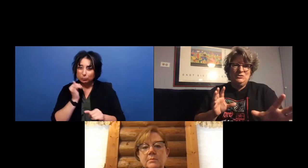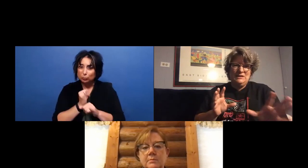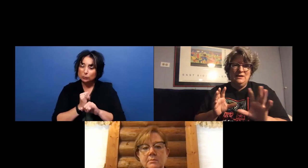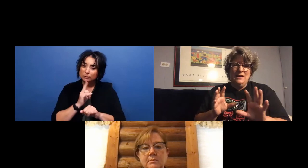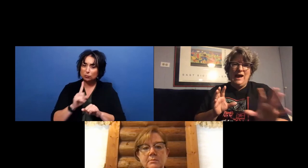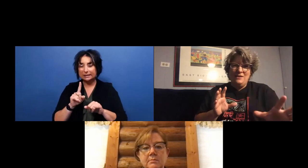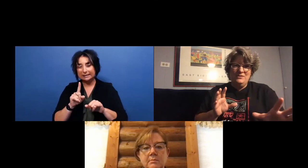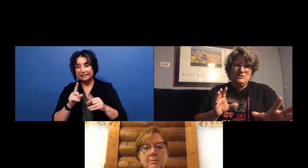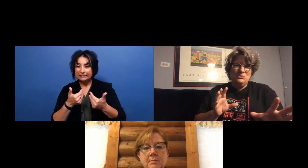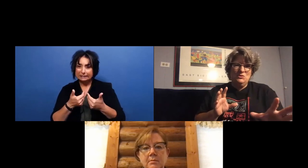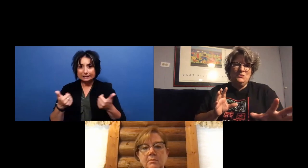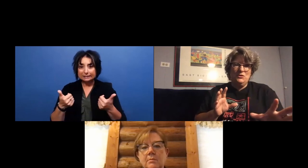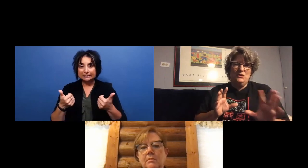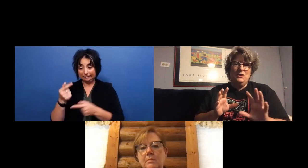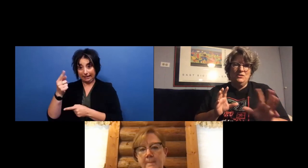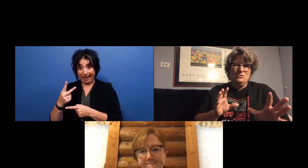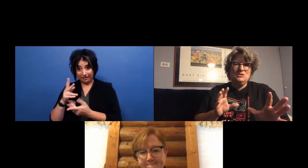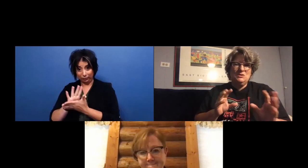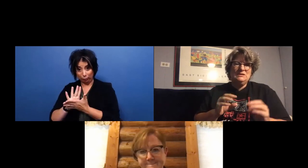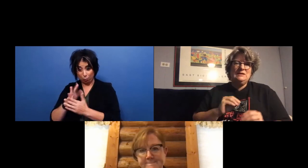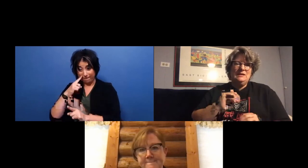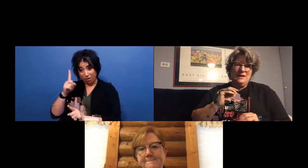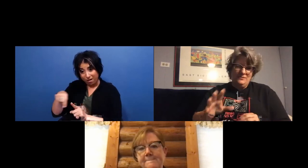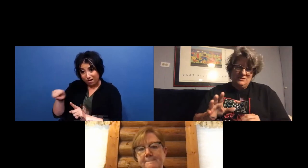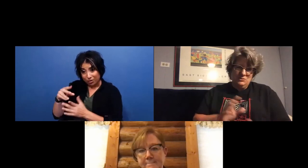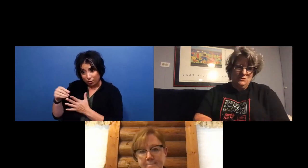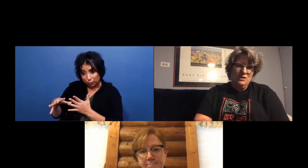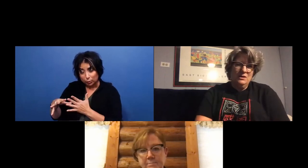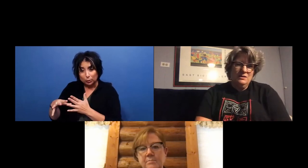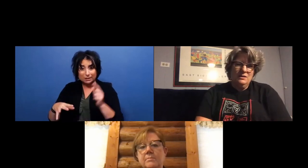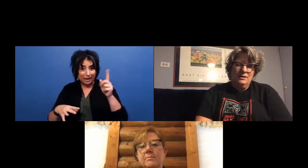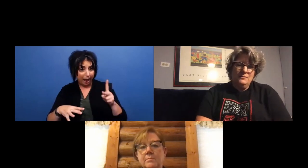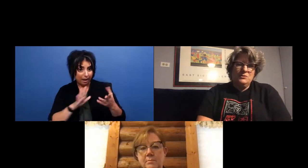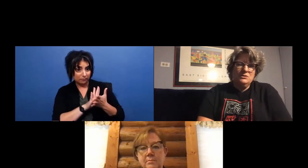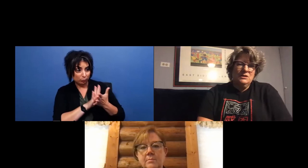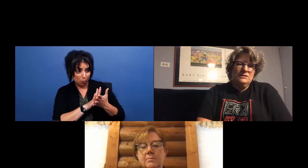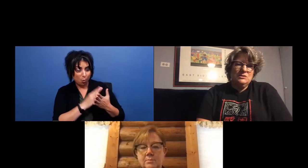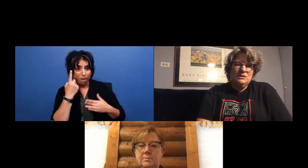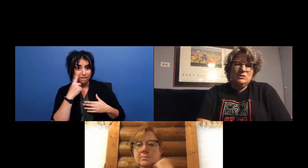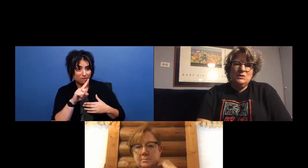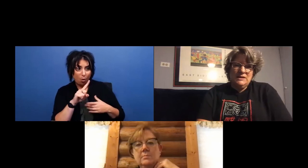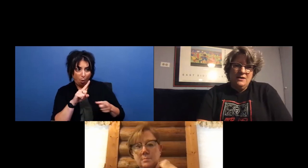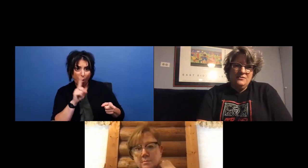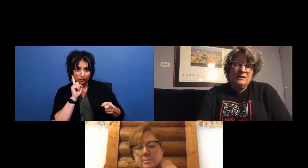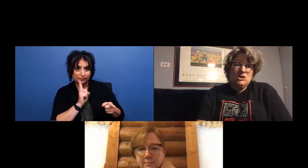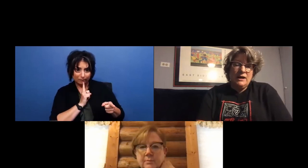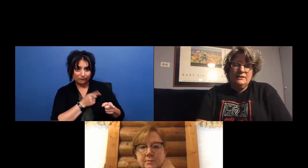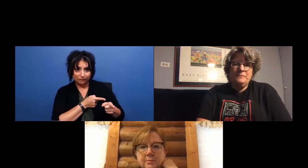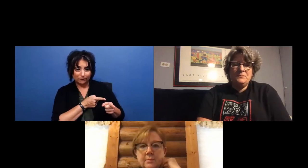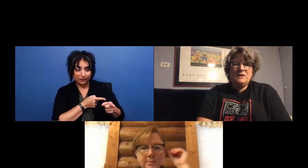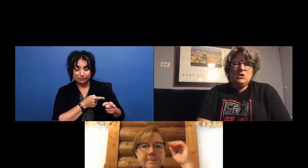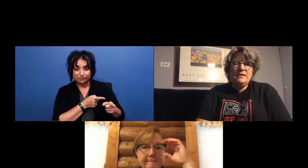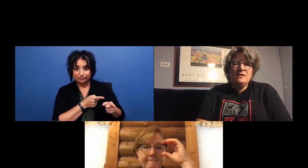and using half of the school for those students and then half the school for students who are deaf in